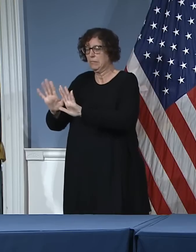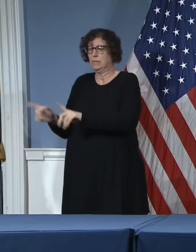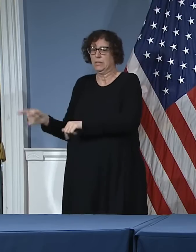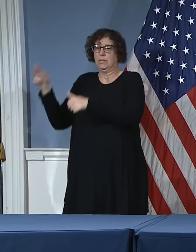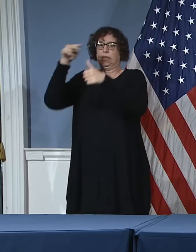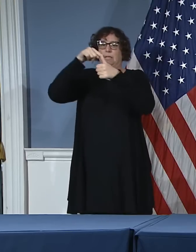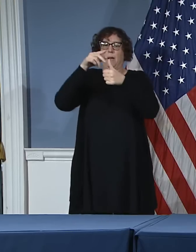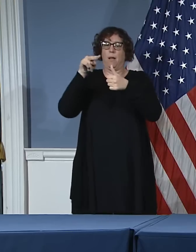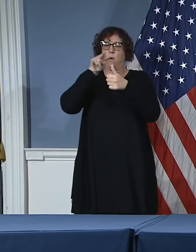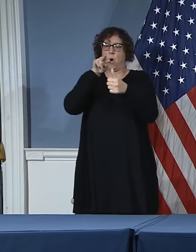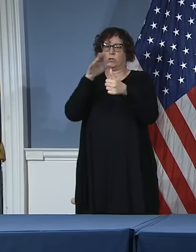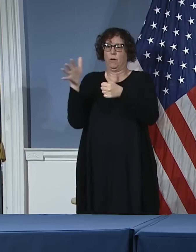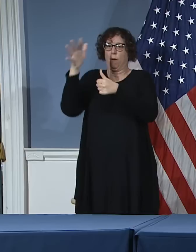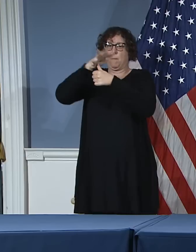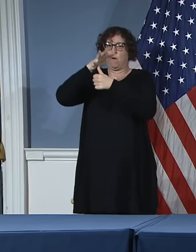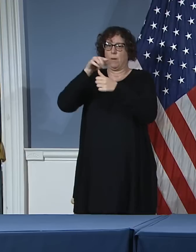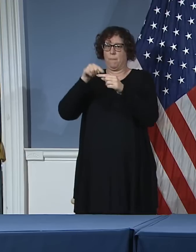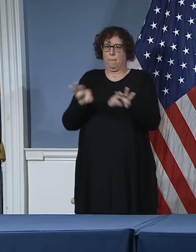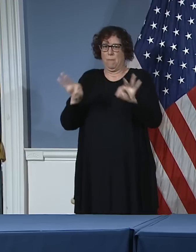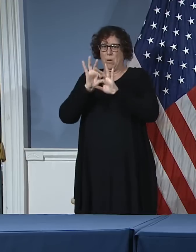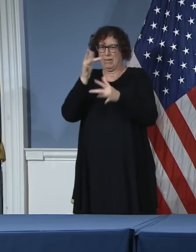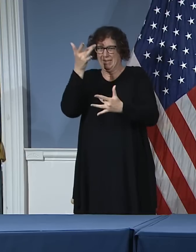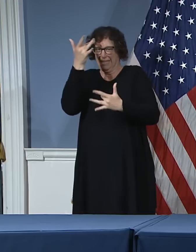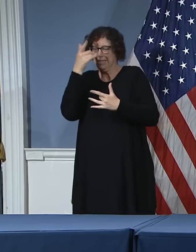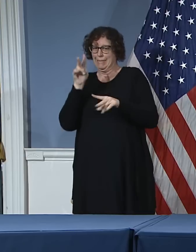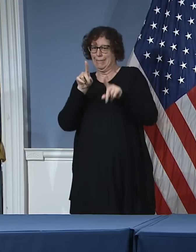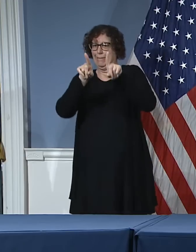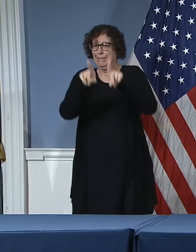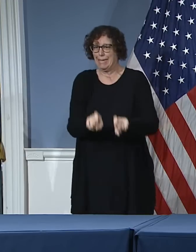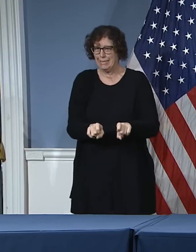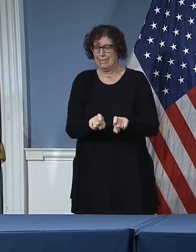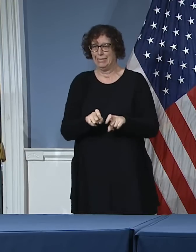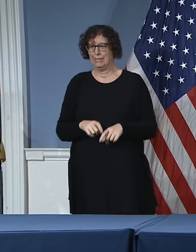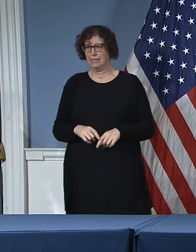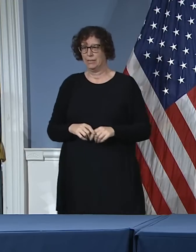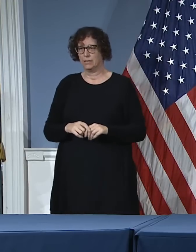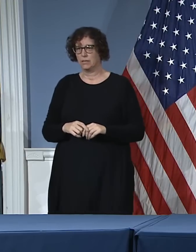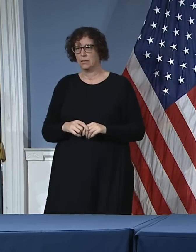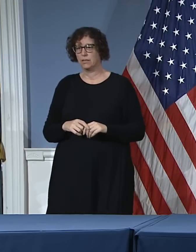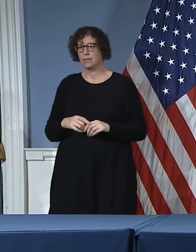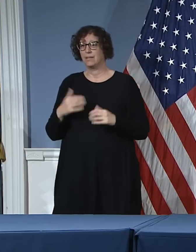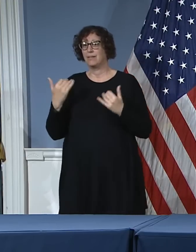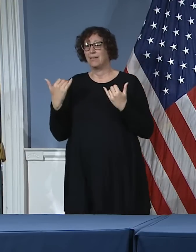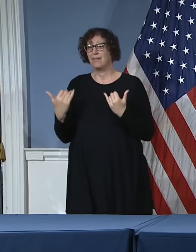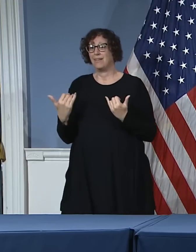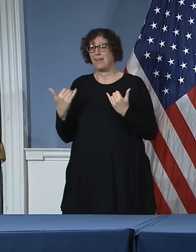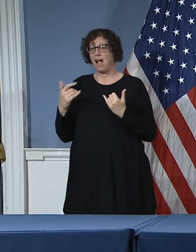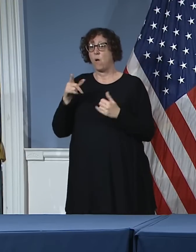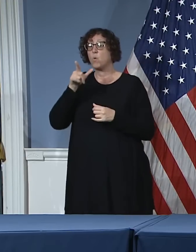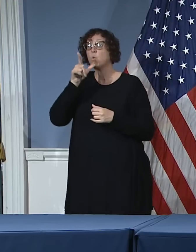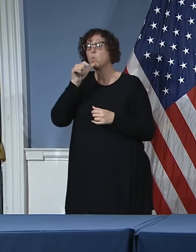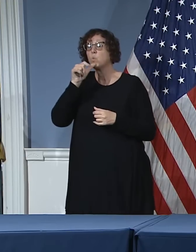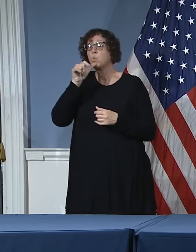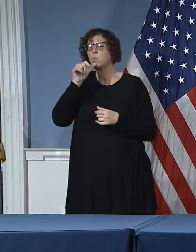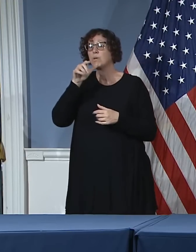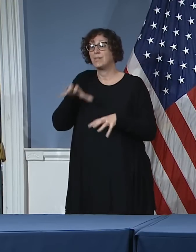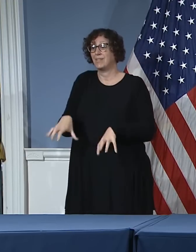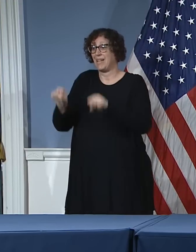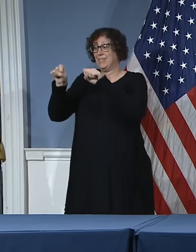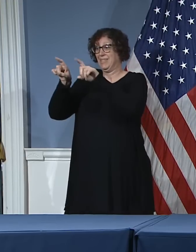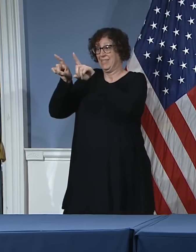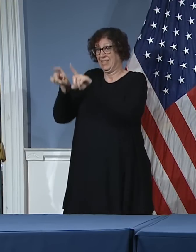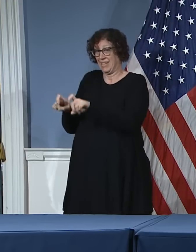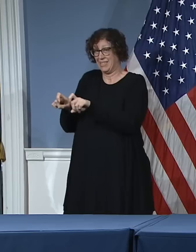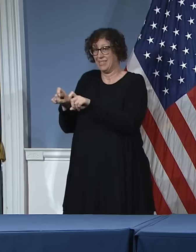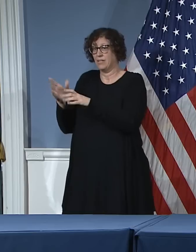What we're seeing again on the difference between who's been tested versus who's been hospitalized is striking.